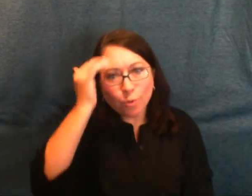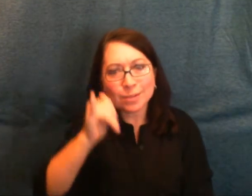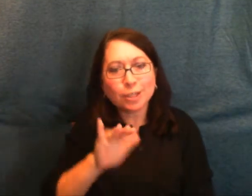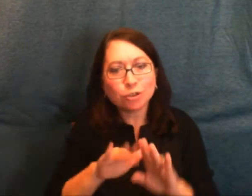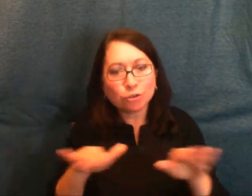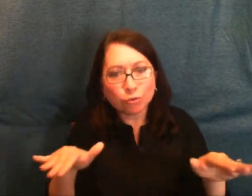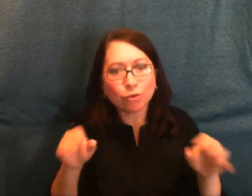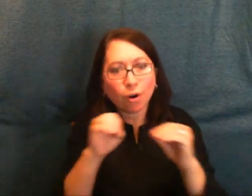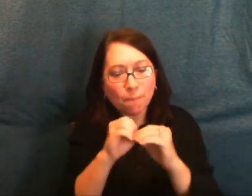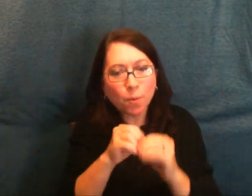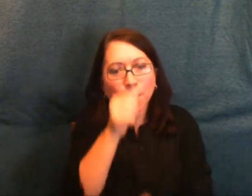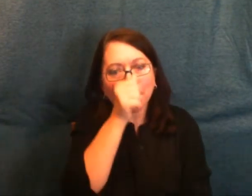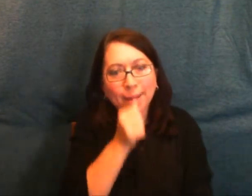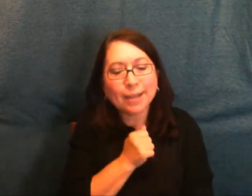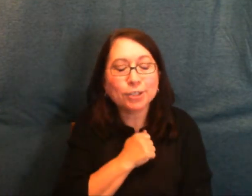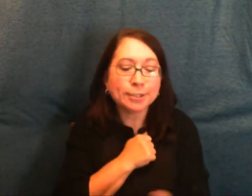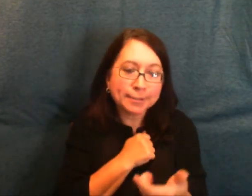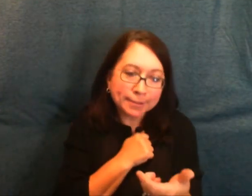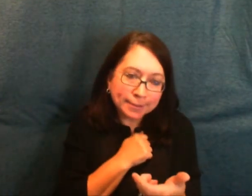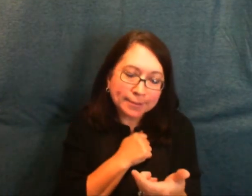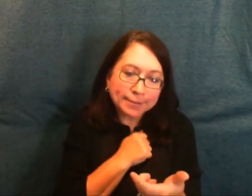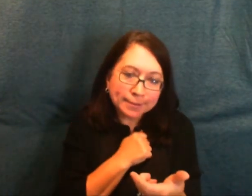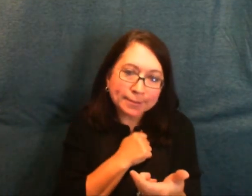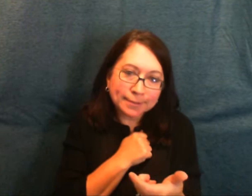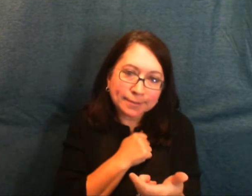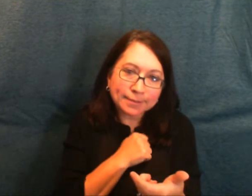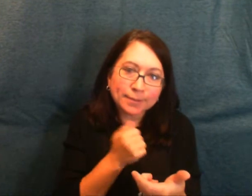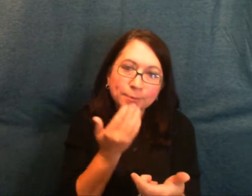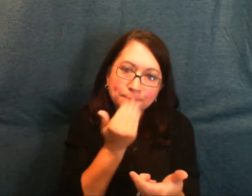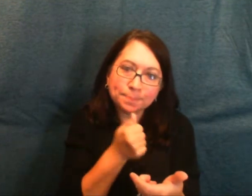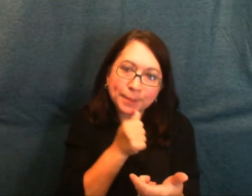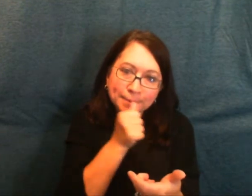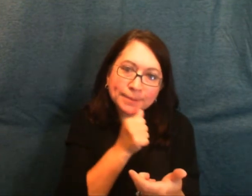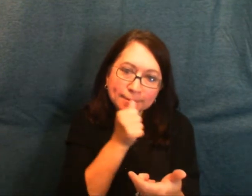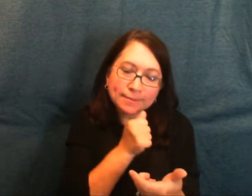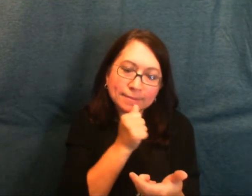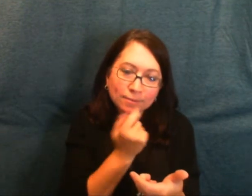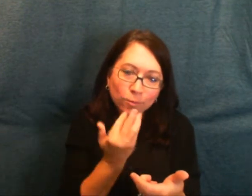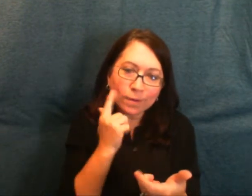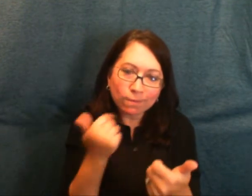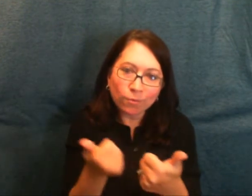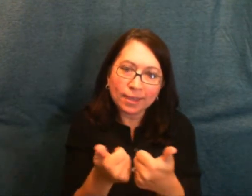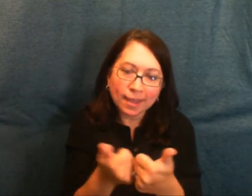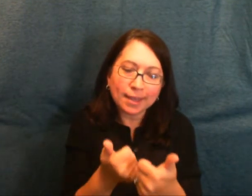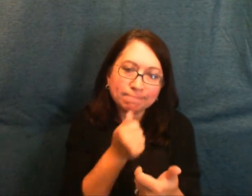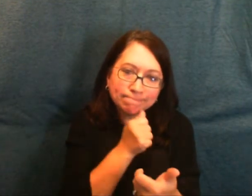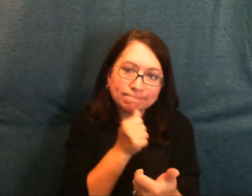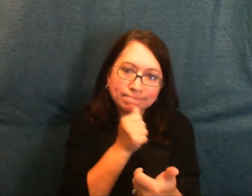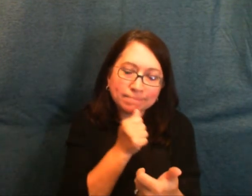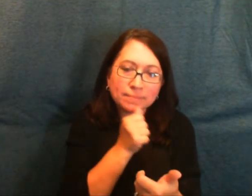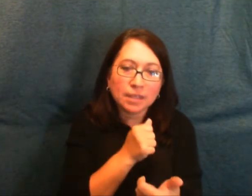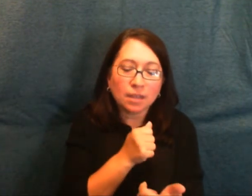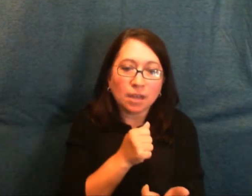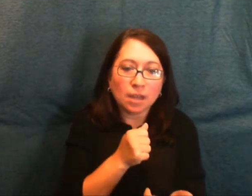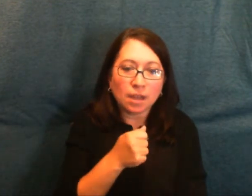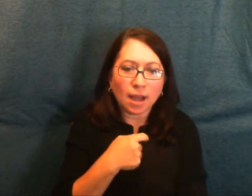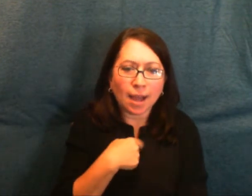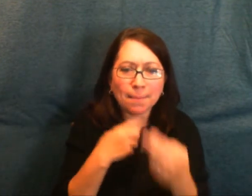prone to do that. Okay? They're patient enough to sit through knowing that the game's coming in just a minute. And so I'm so naive, and